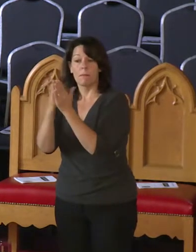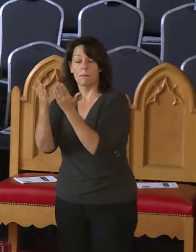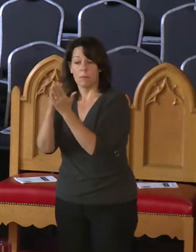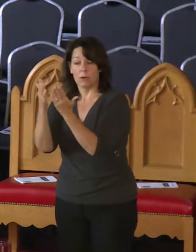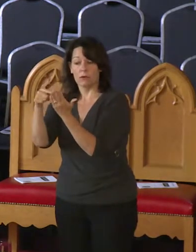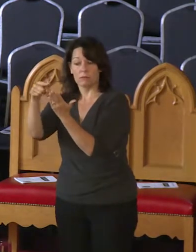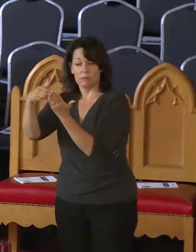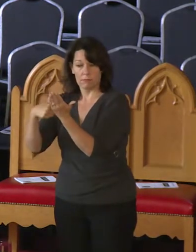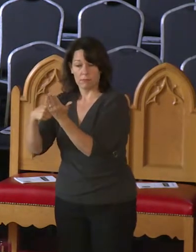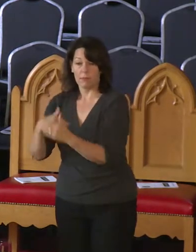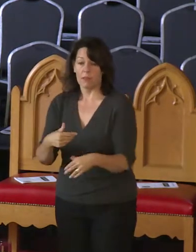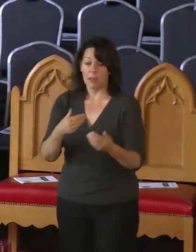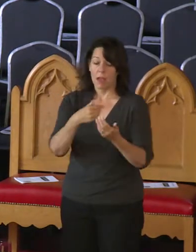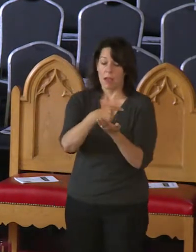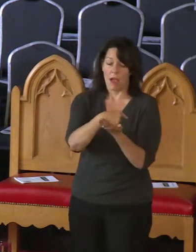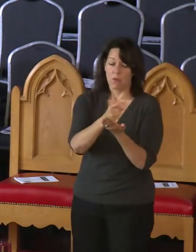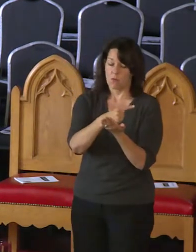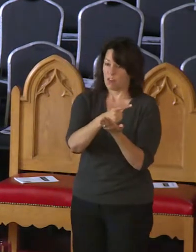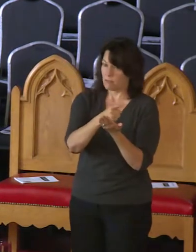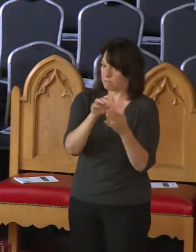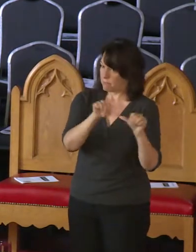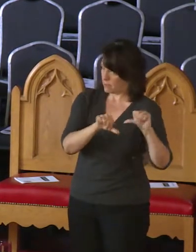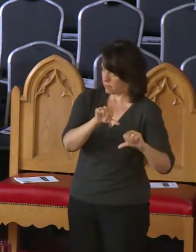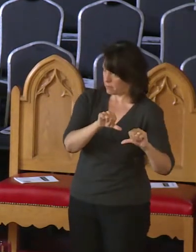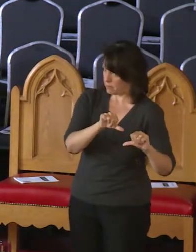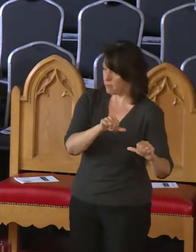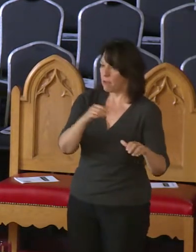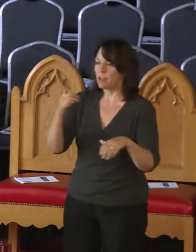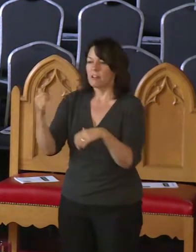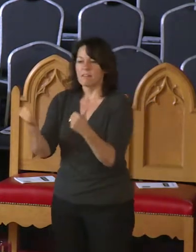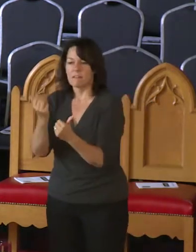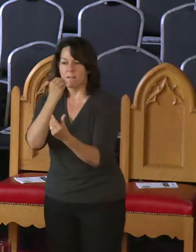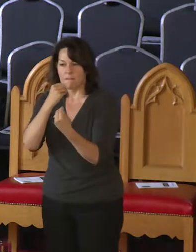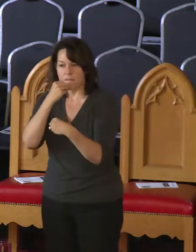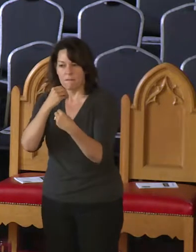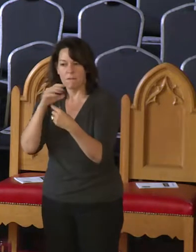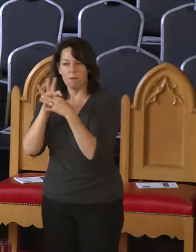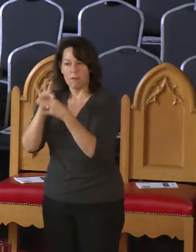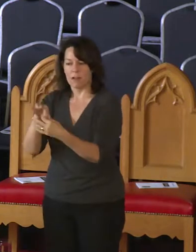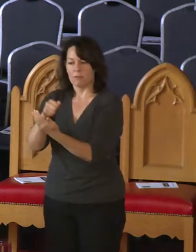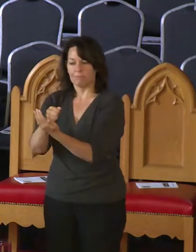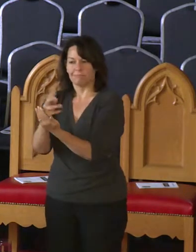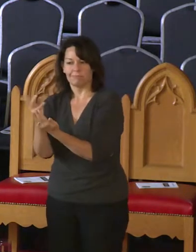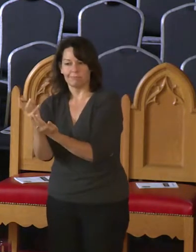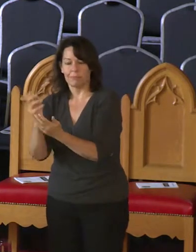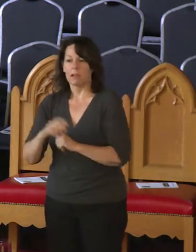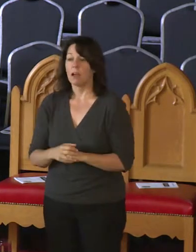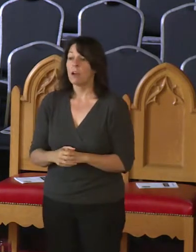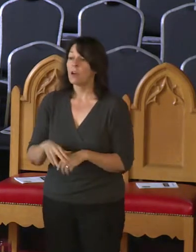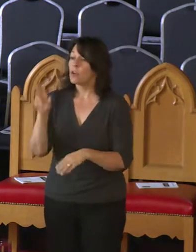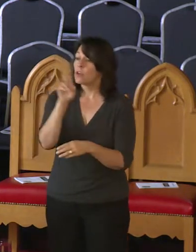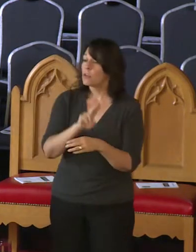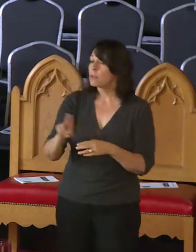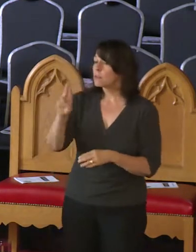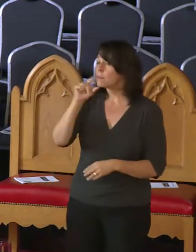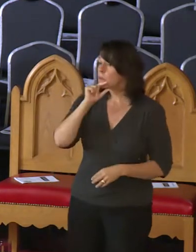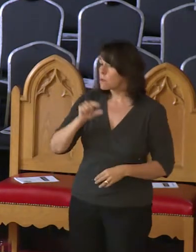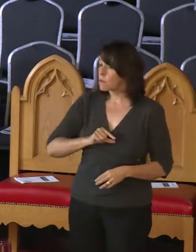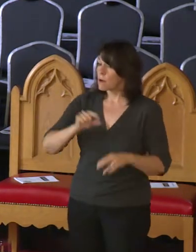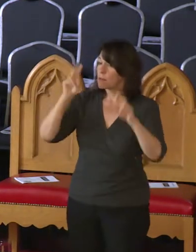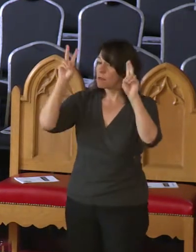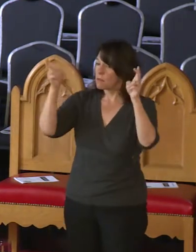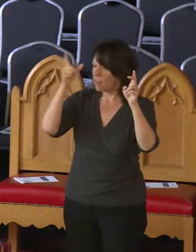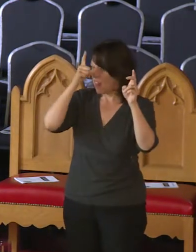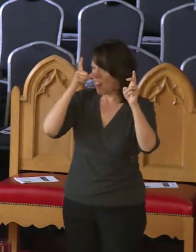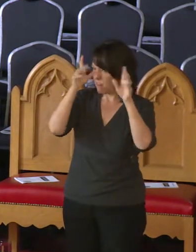through the astrolabe, and our connection to abundance and agriculture through the cornucopia. The University of Guelph motto, Rerum